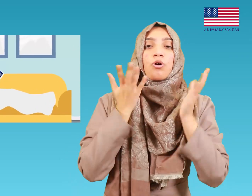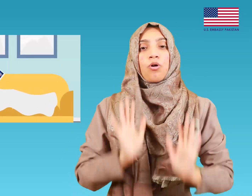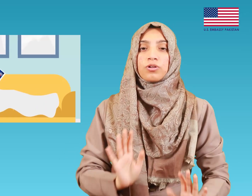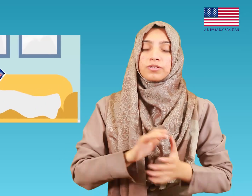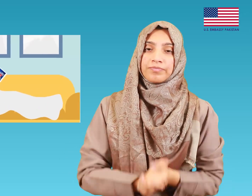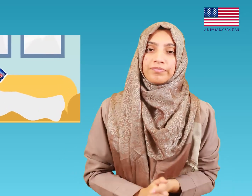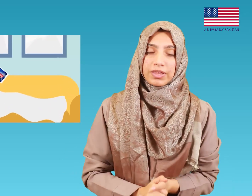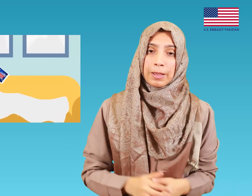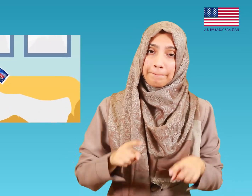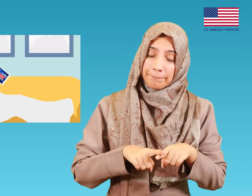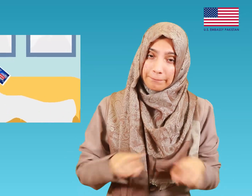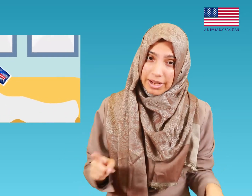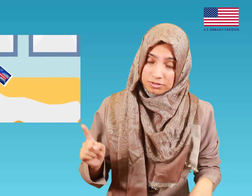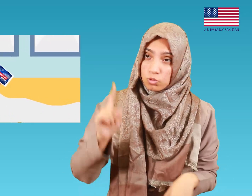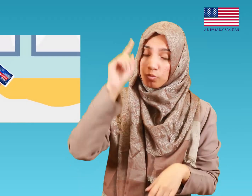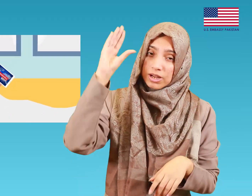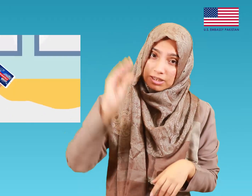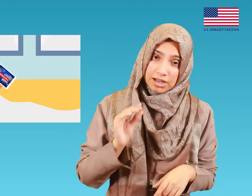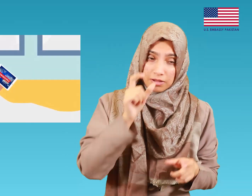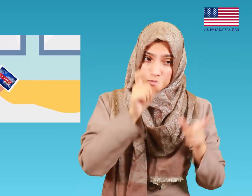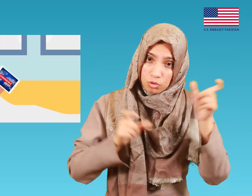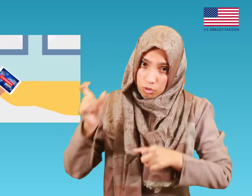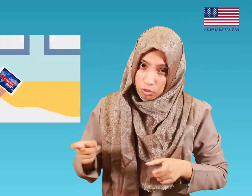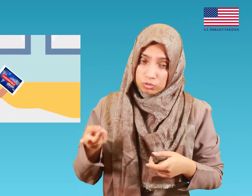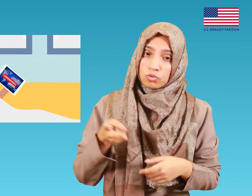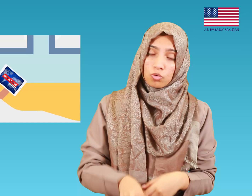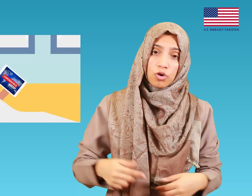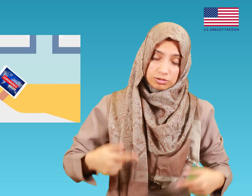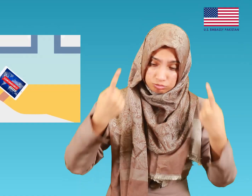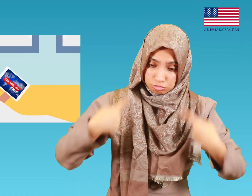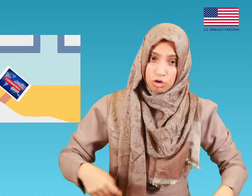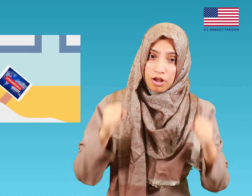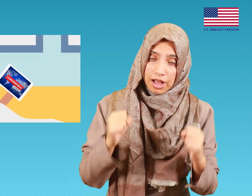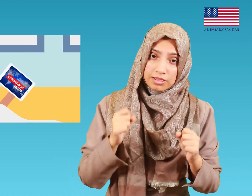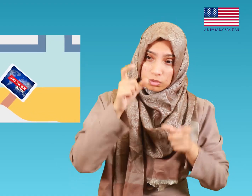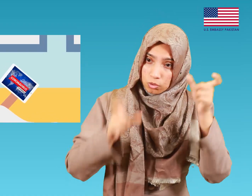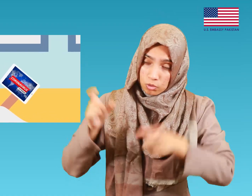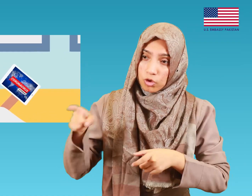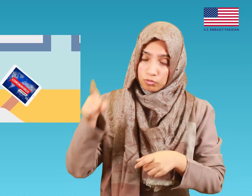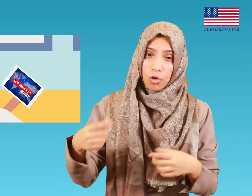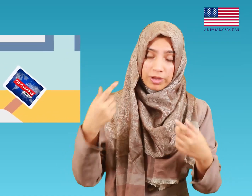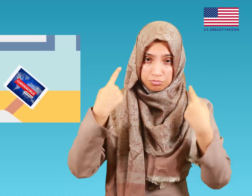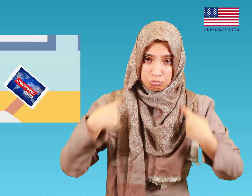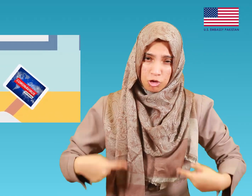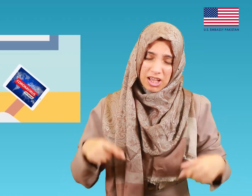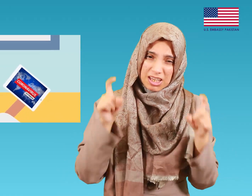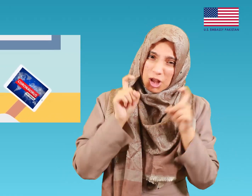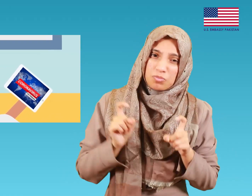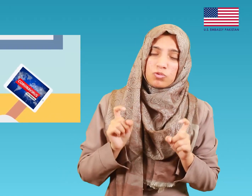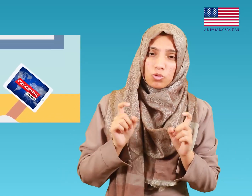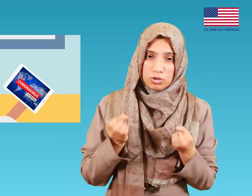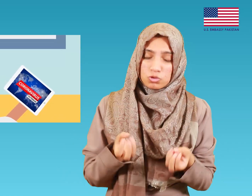But even young, otherwise healthy people can feel unwell for weeks to months after